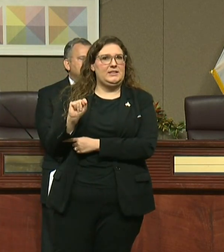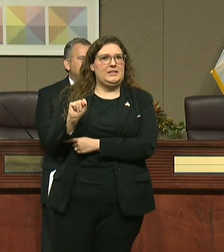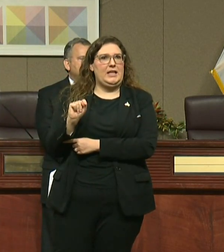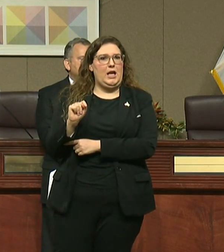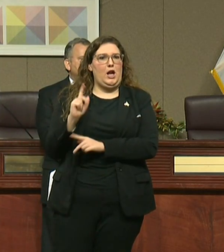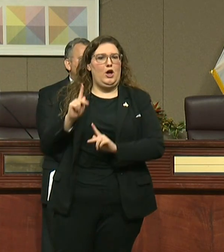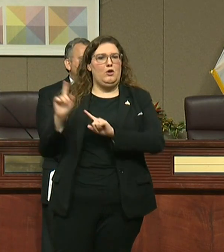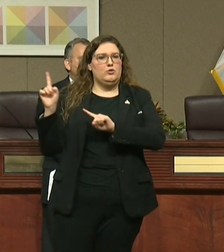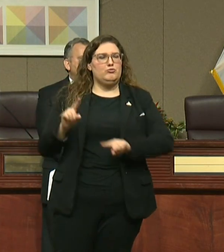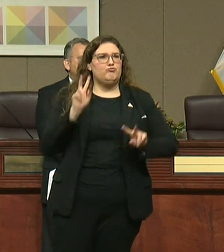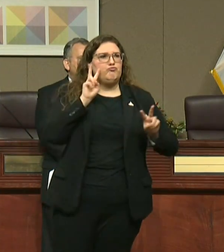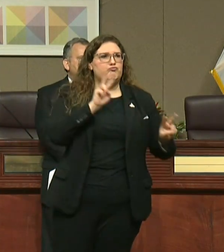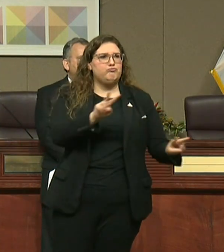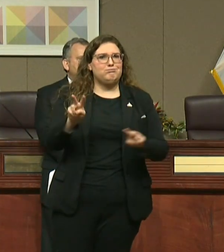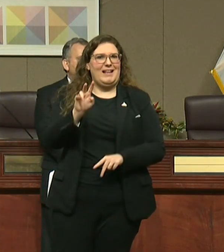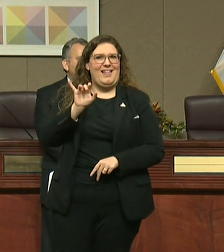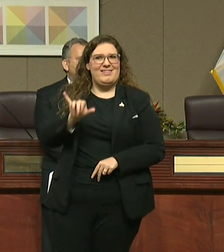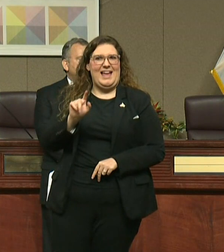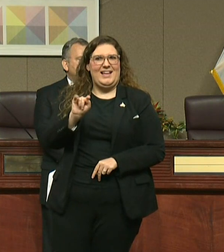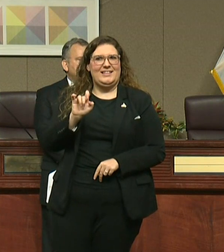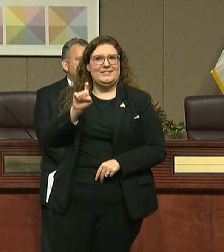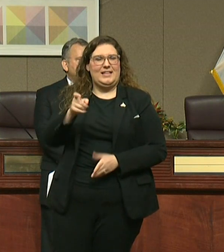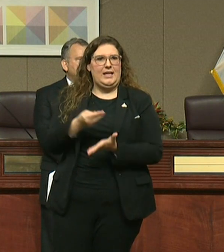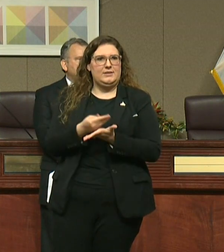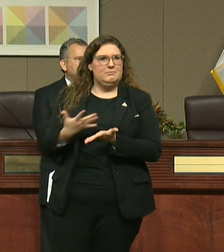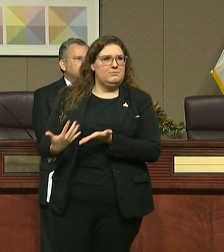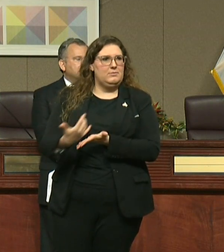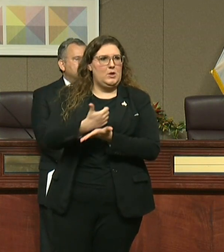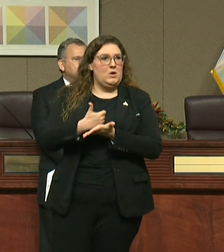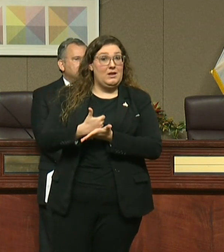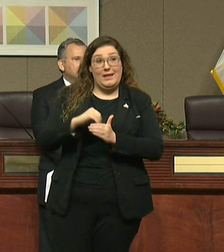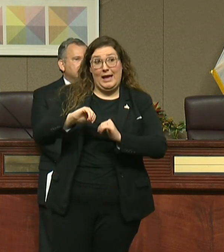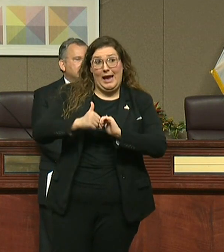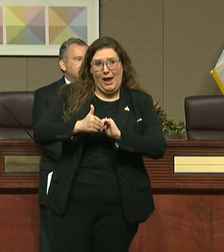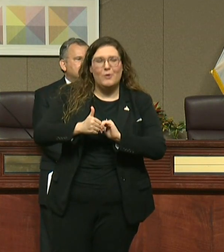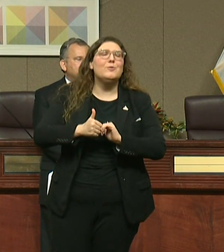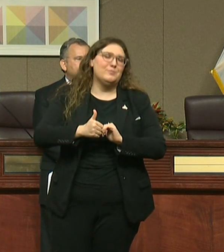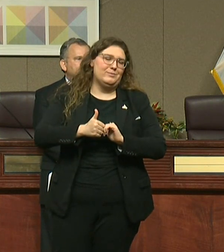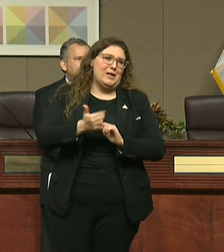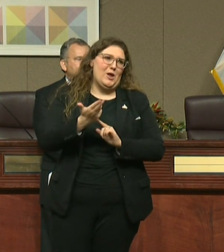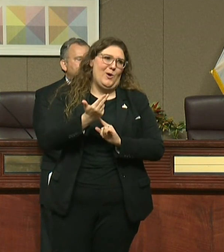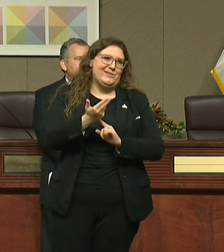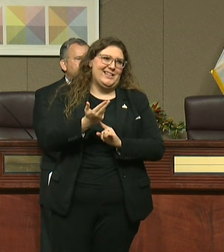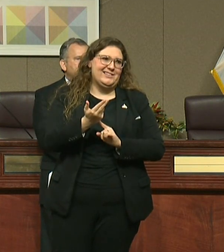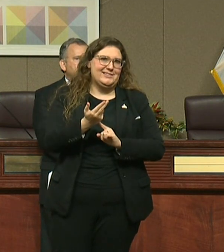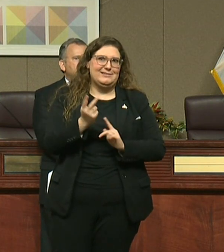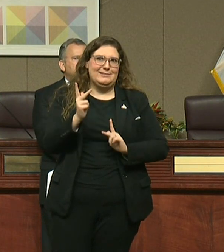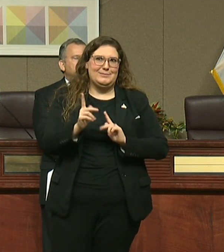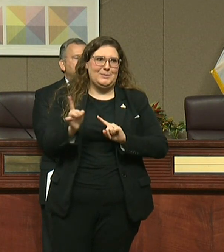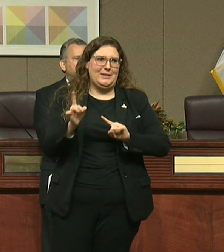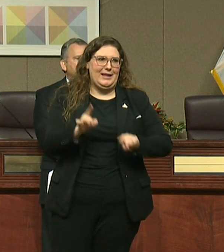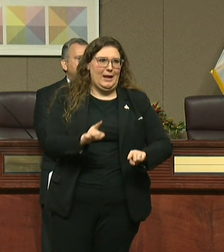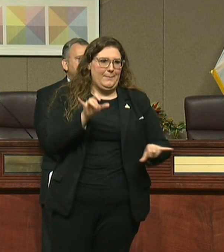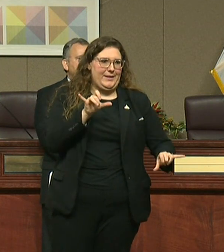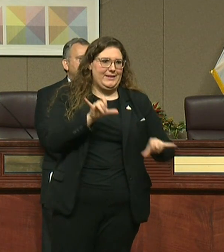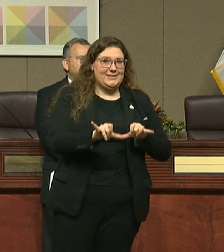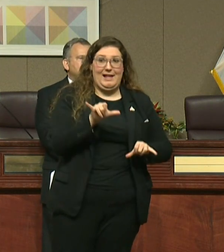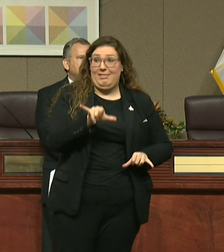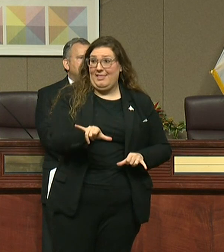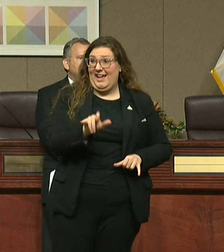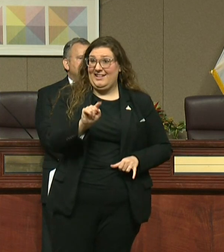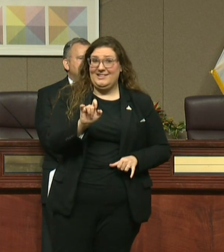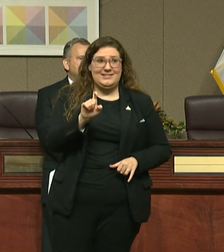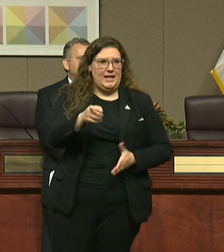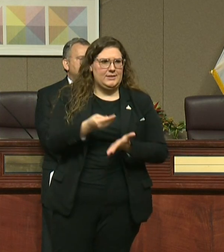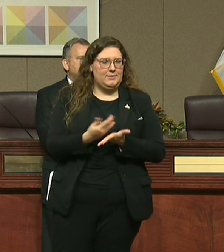of course, they're collected when you stay in our hotel rooms. And while hotels were really deemed